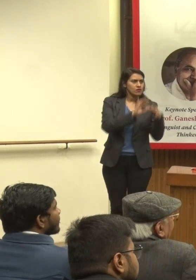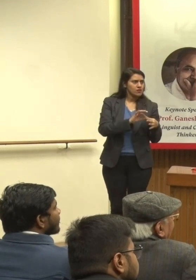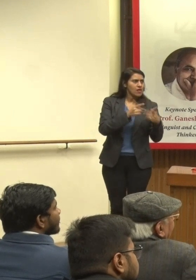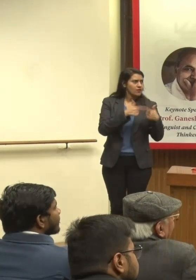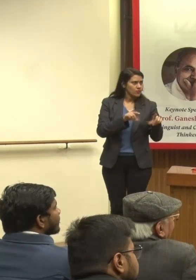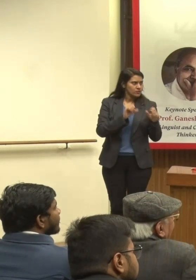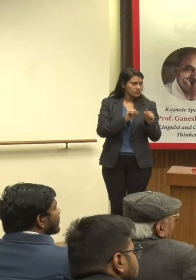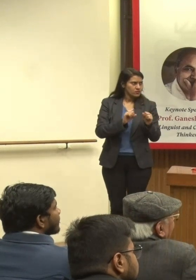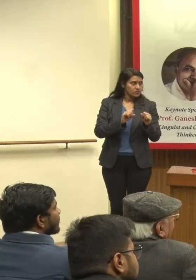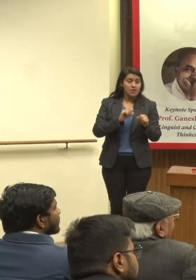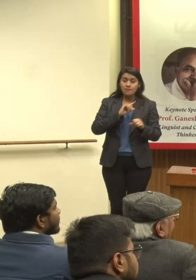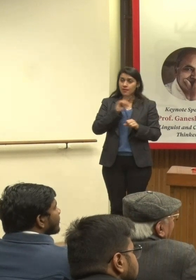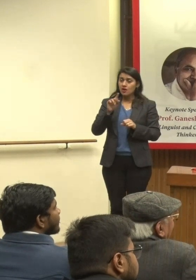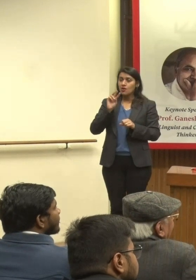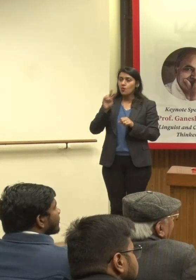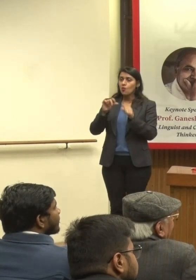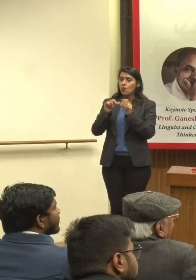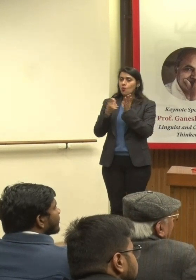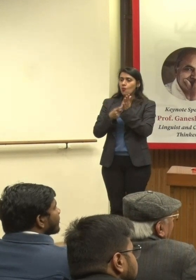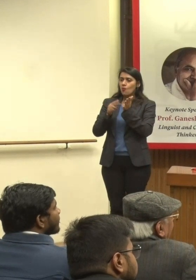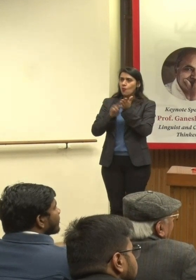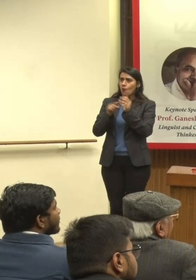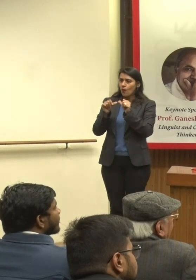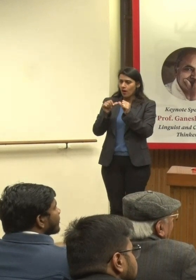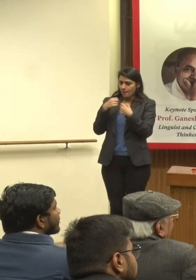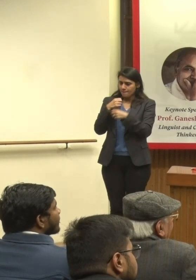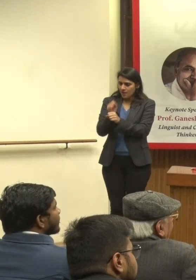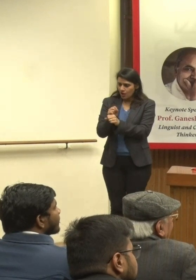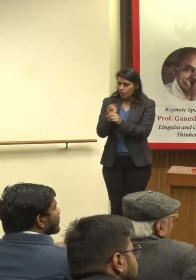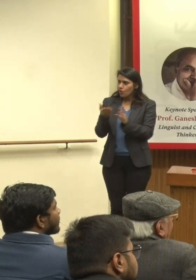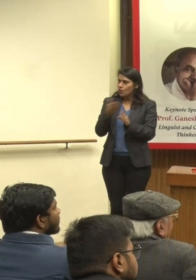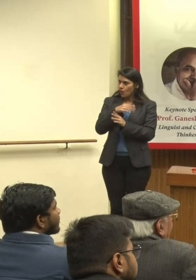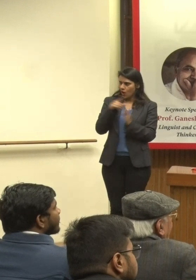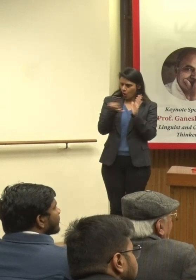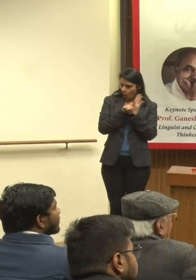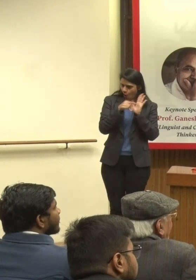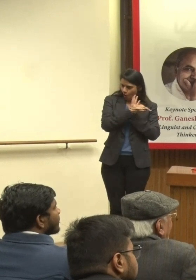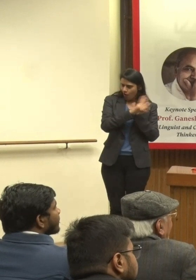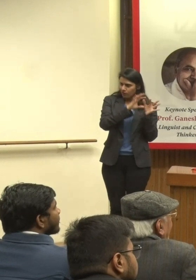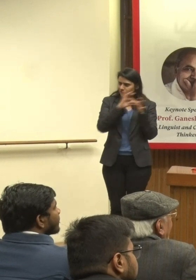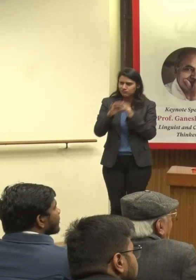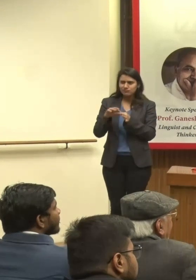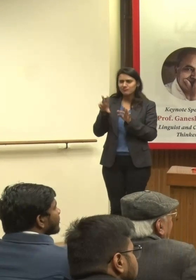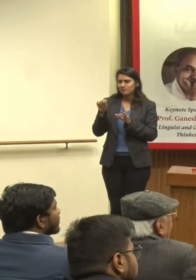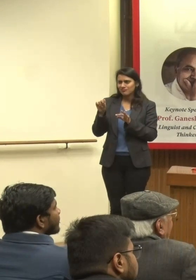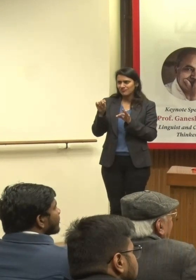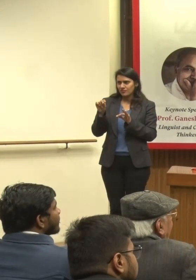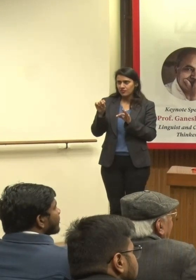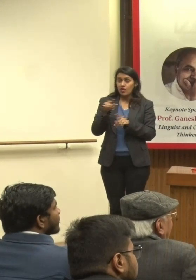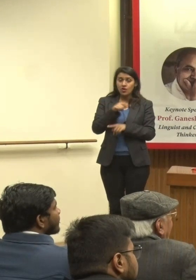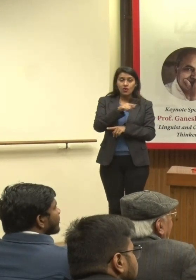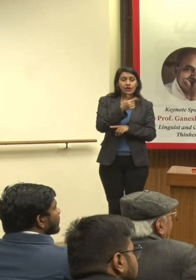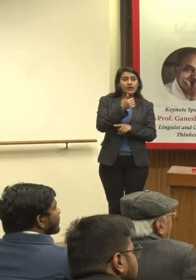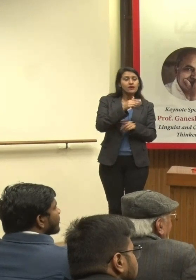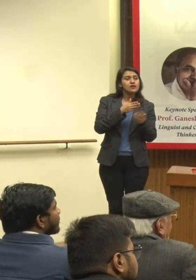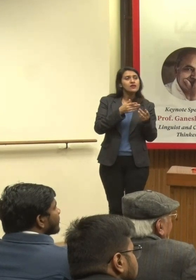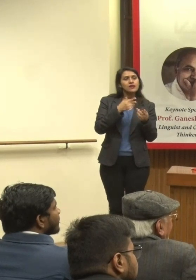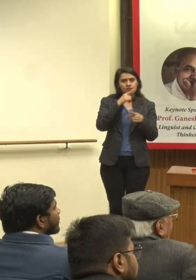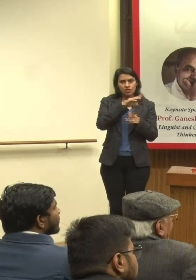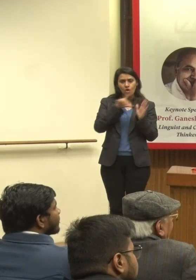neither varna was created by any law of those times, nor was jati created by